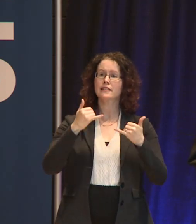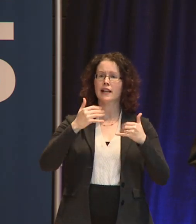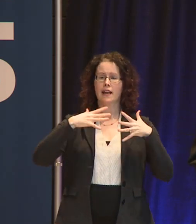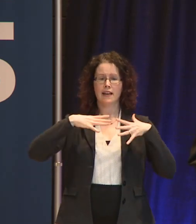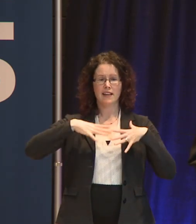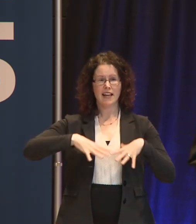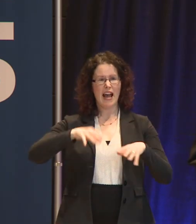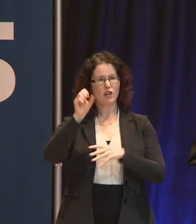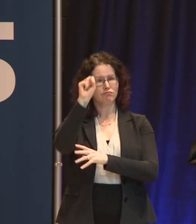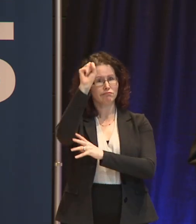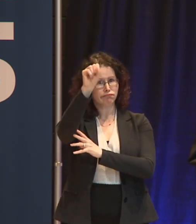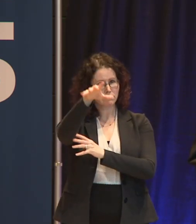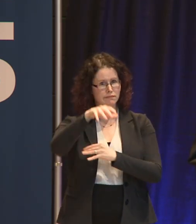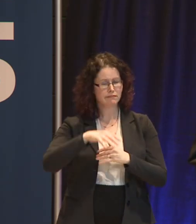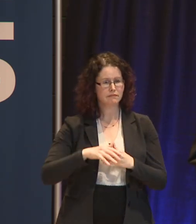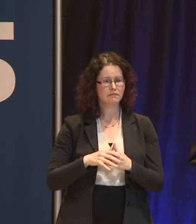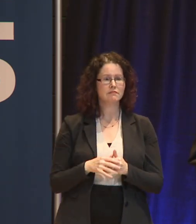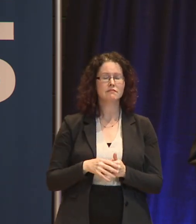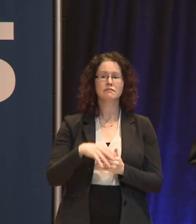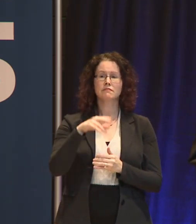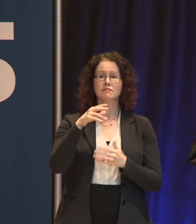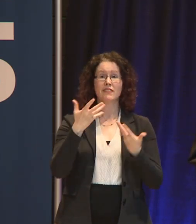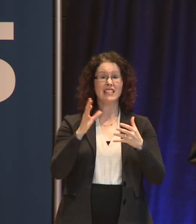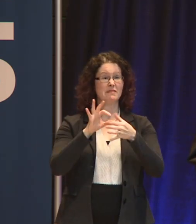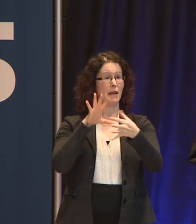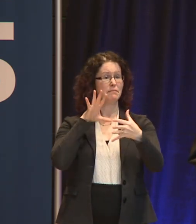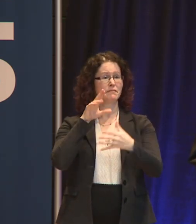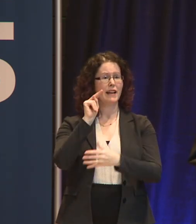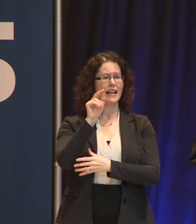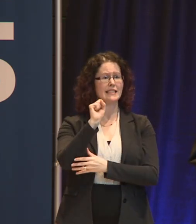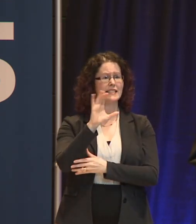your connection to NSCC does not end.